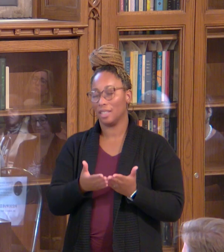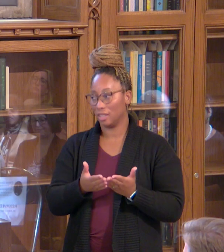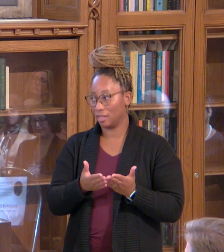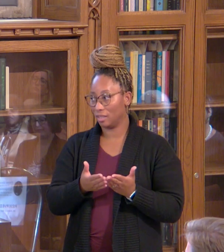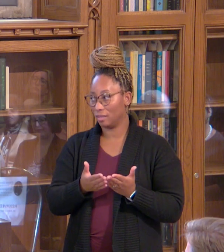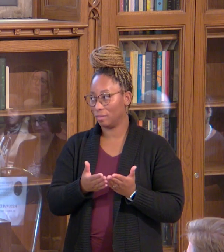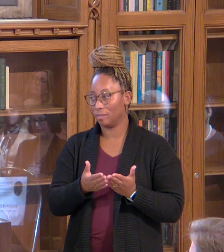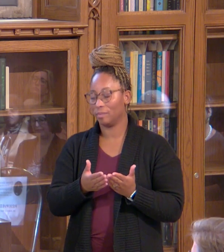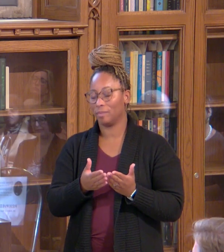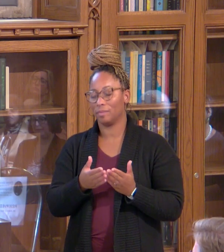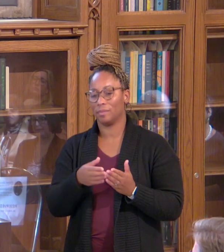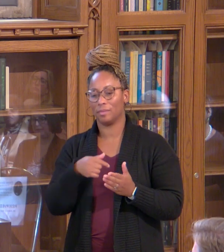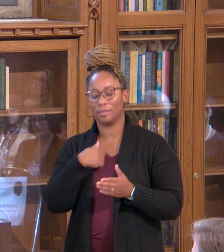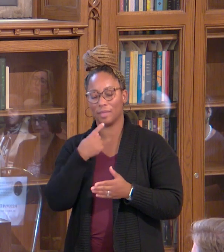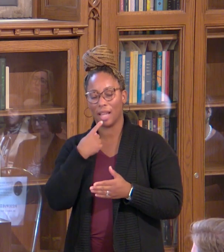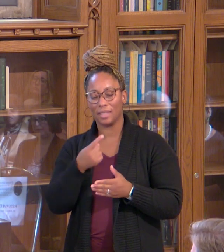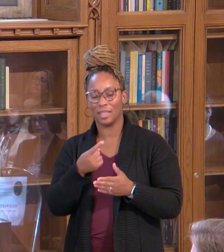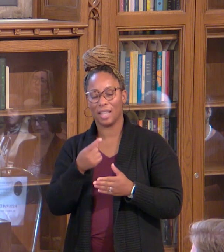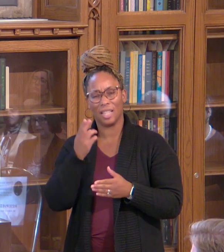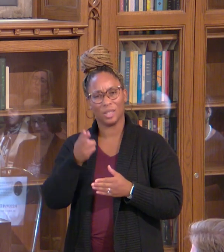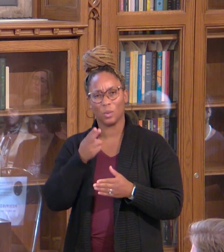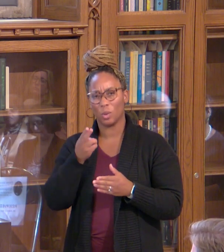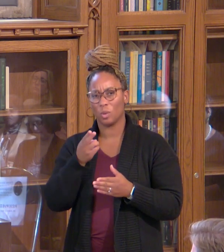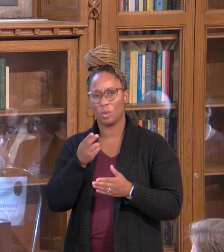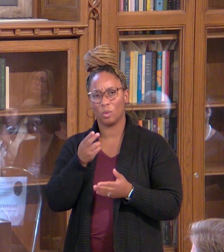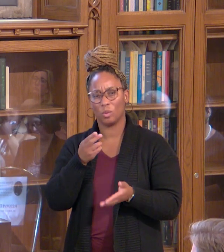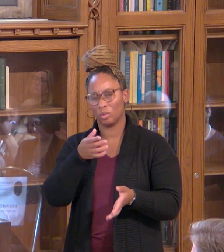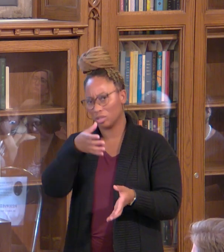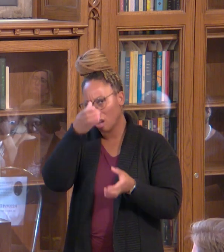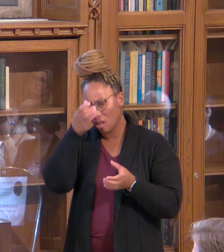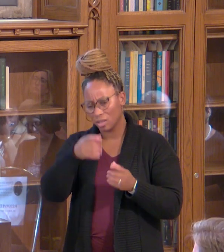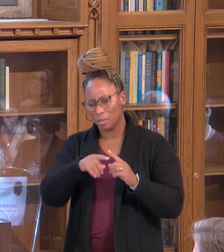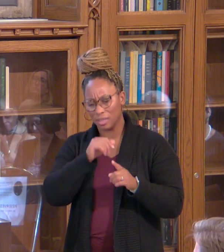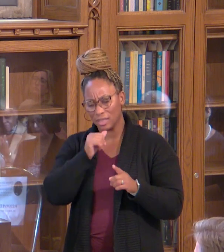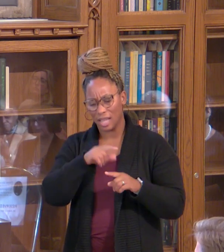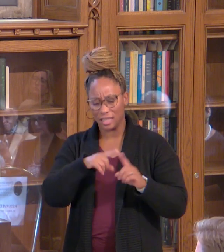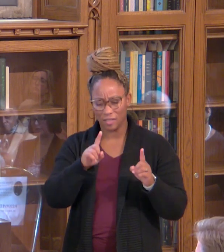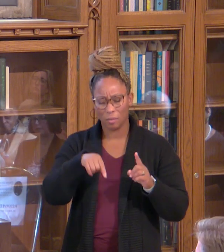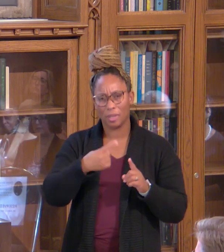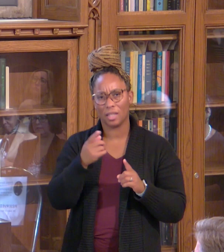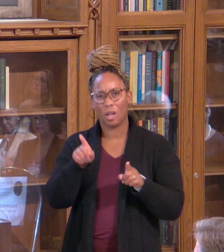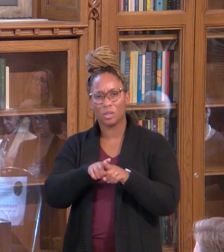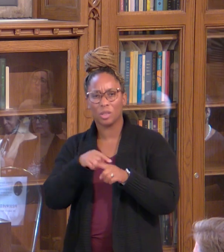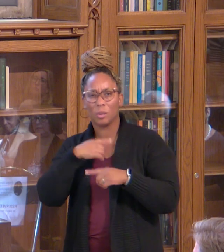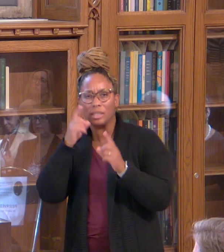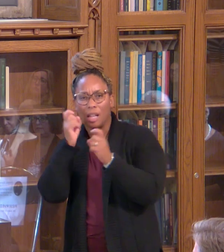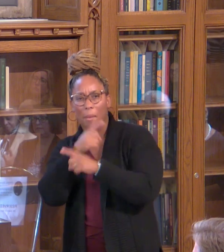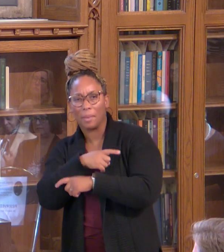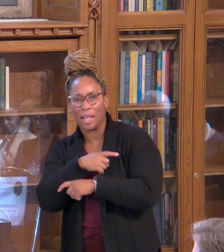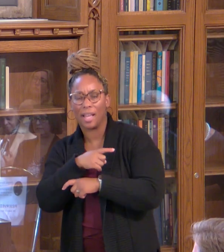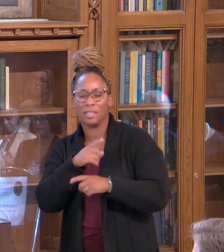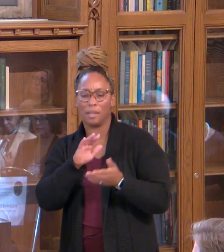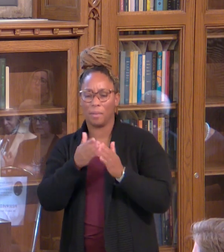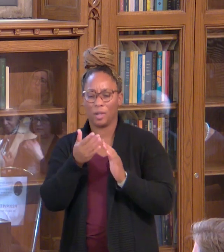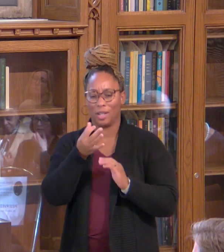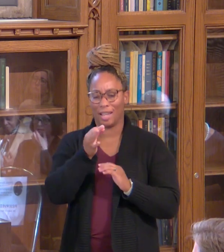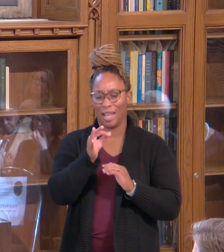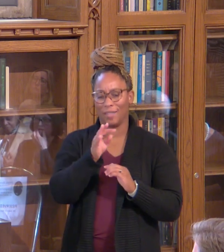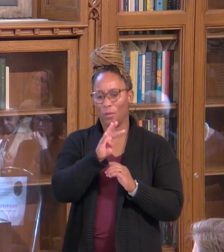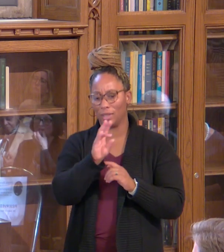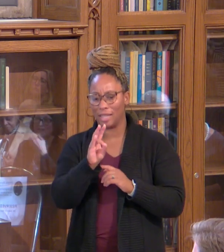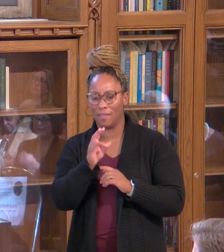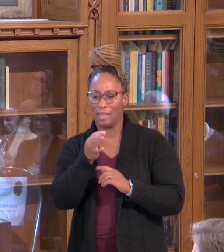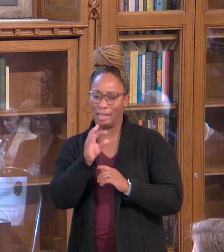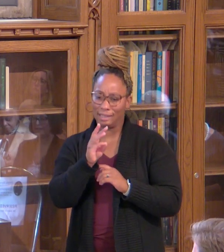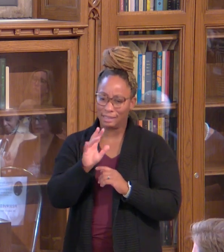historical scholarship is not only different but it's more complex than in 1947 or in 1967